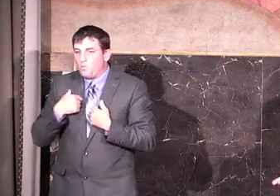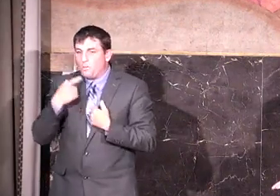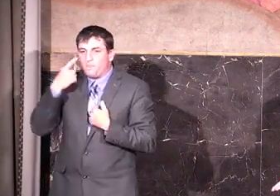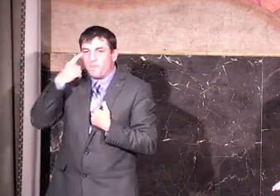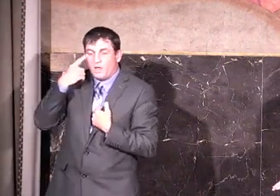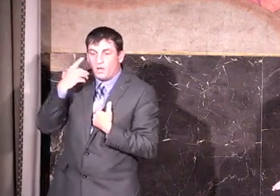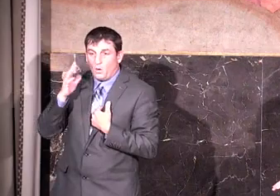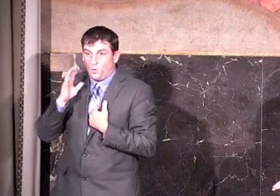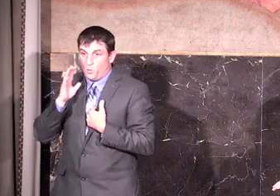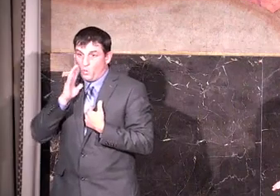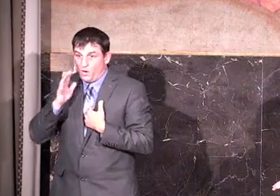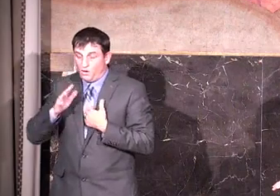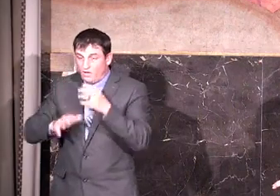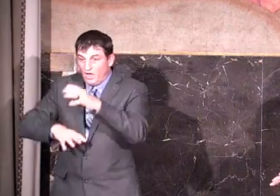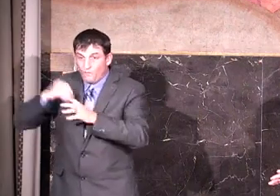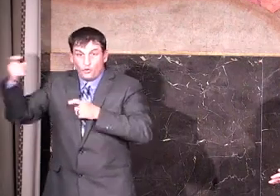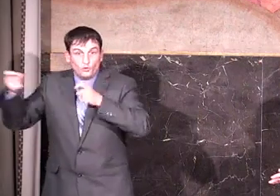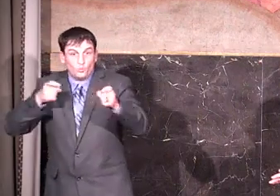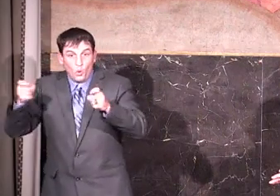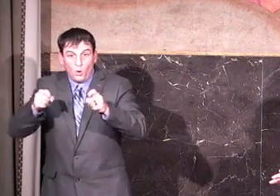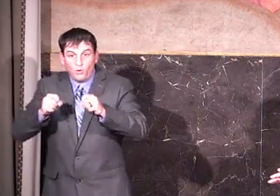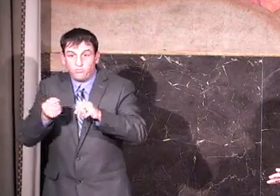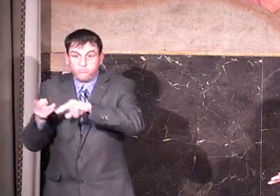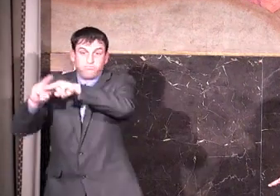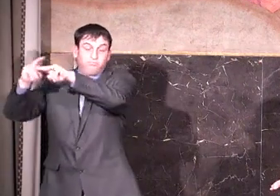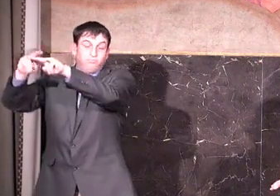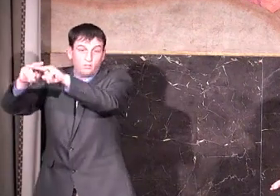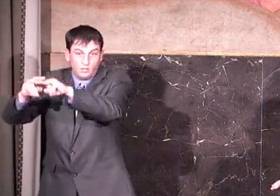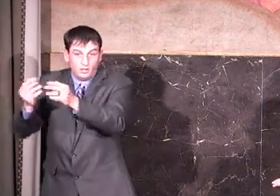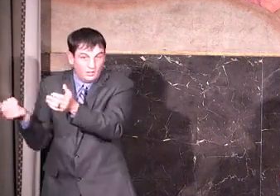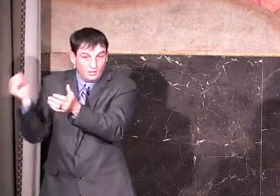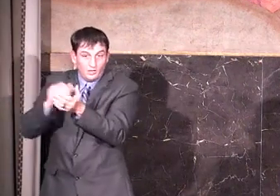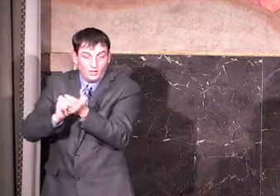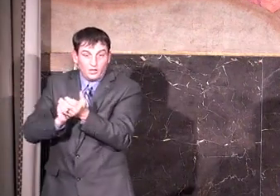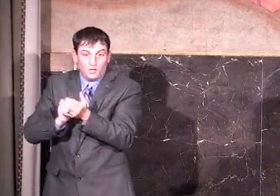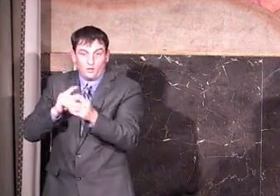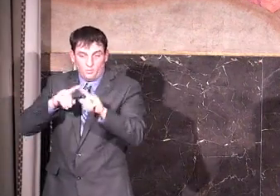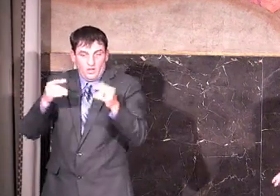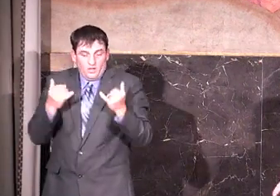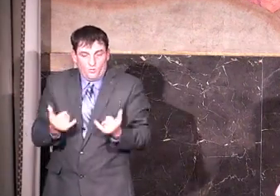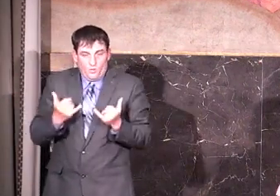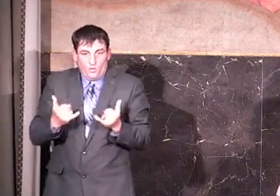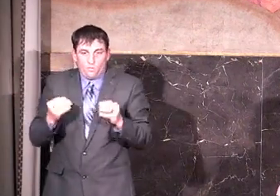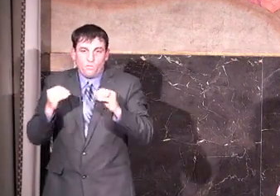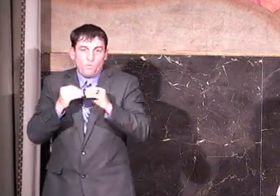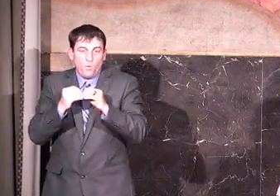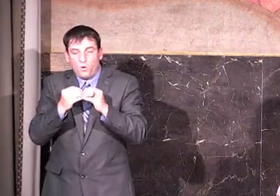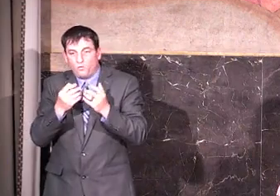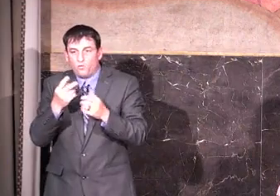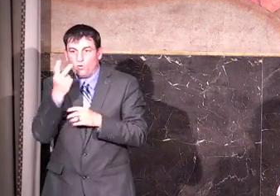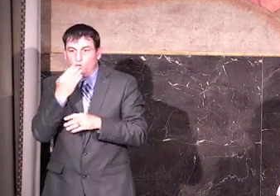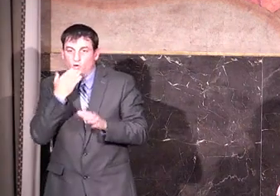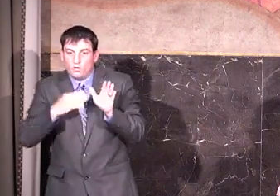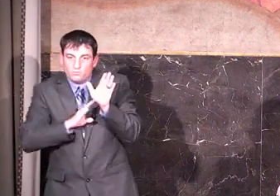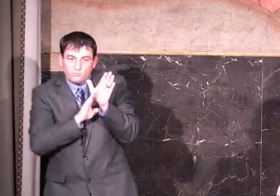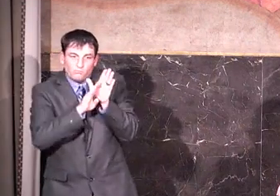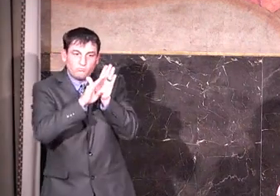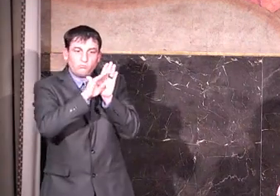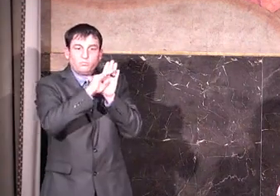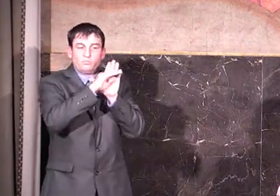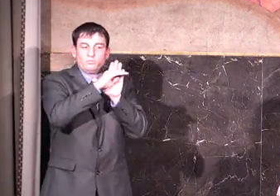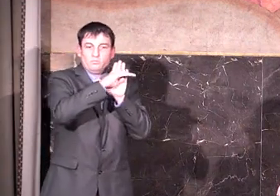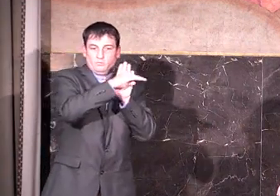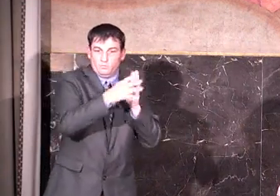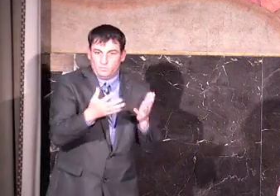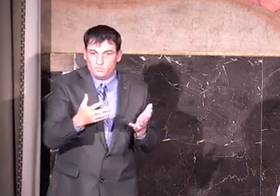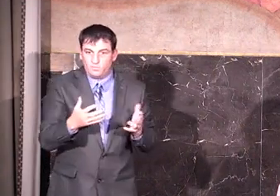that we're going to lose control of our case count, and that we'll get off of the currently more favorable trajectory that we're on. And